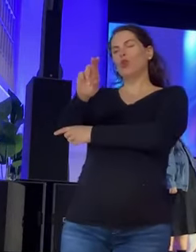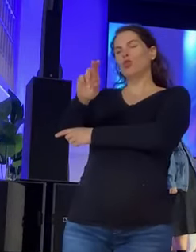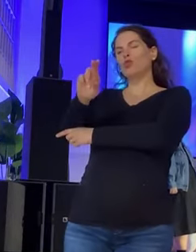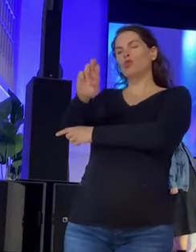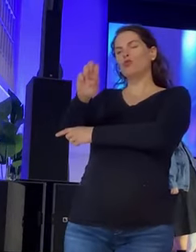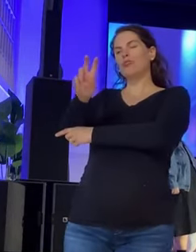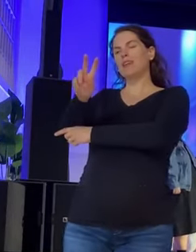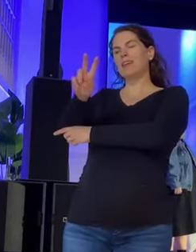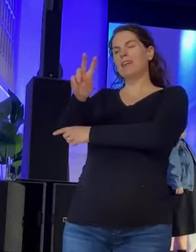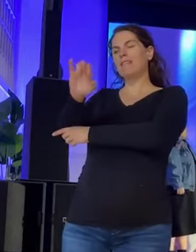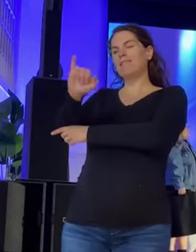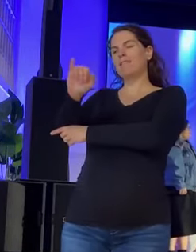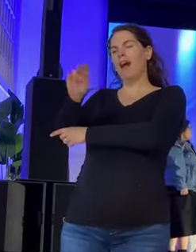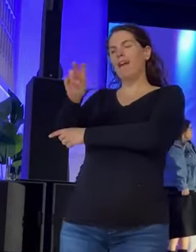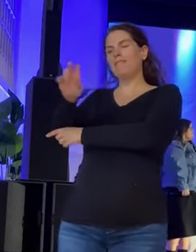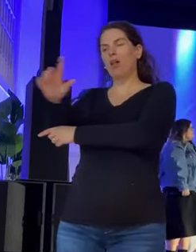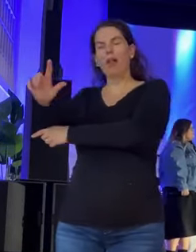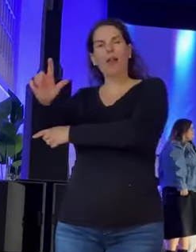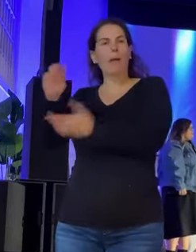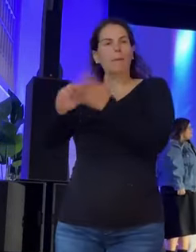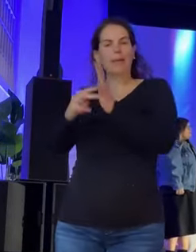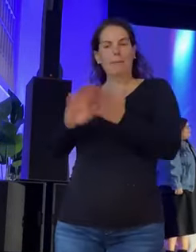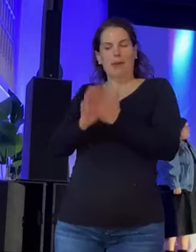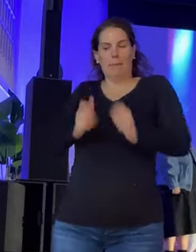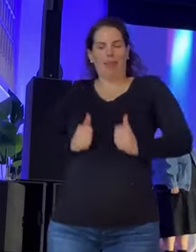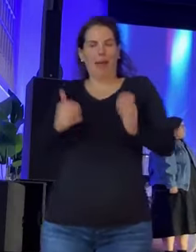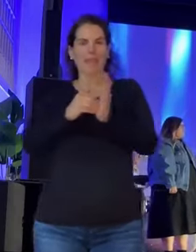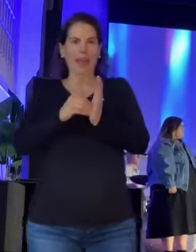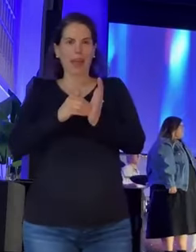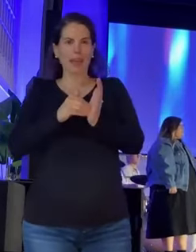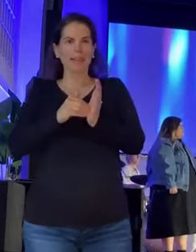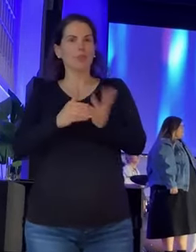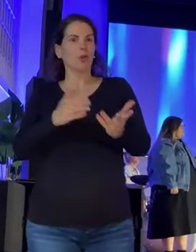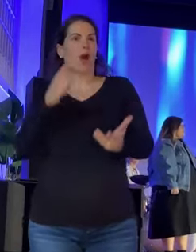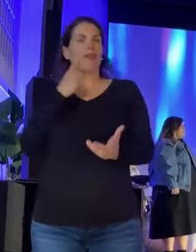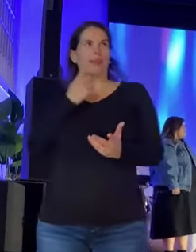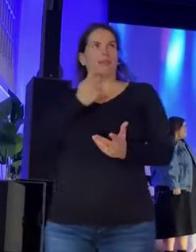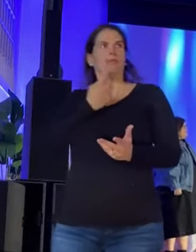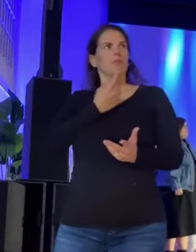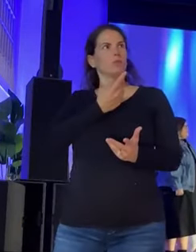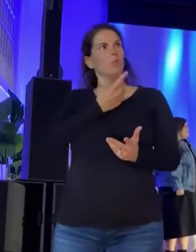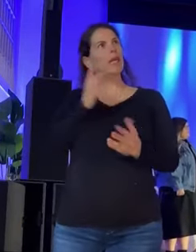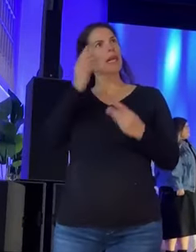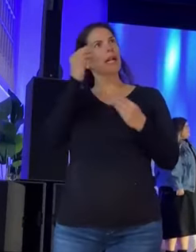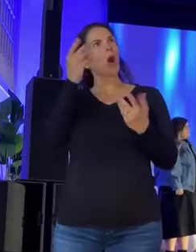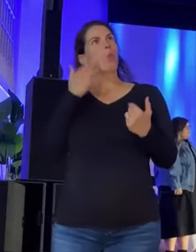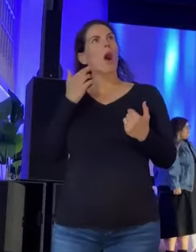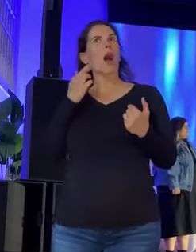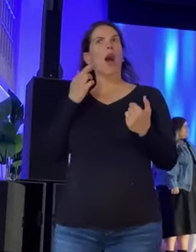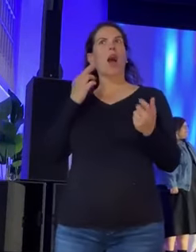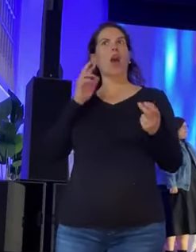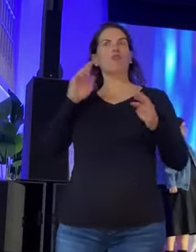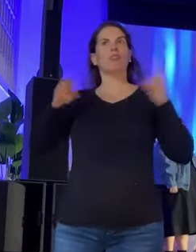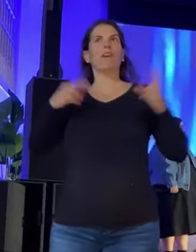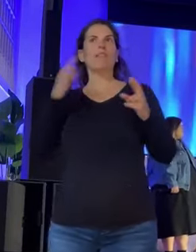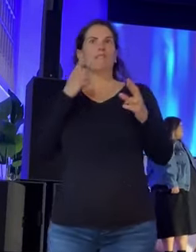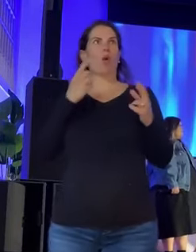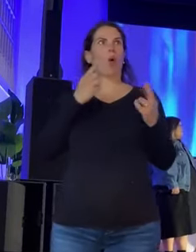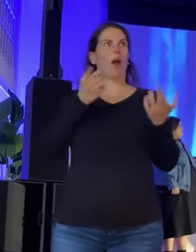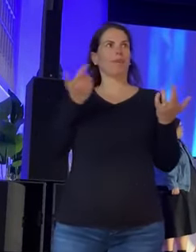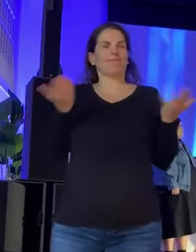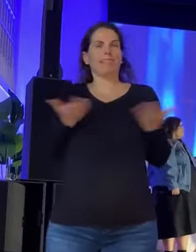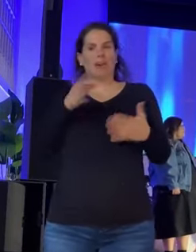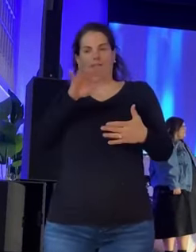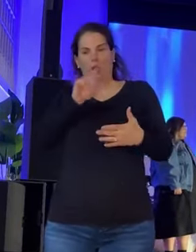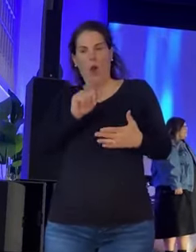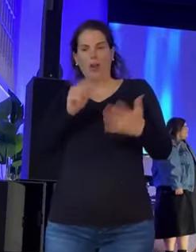Rob, revive is to bring back to life. So I think you and I, we want revival for our city. We want